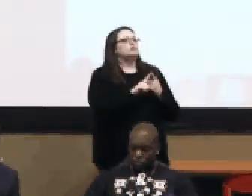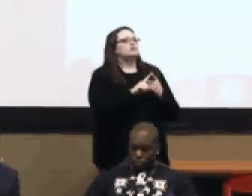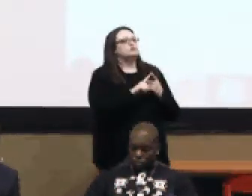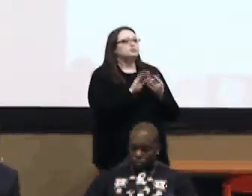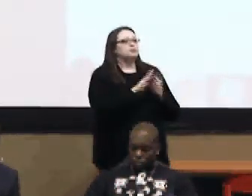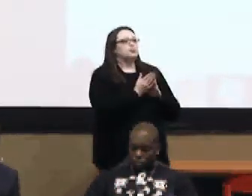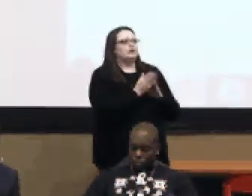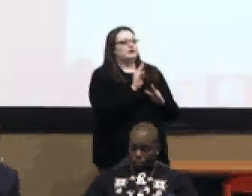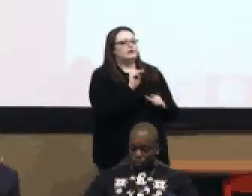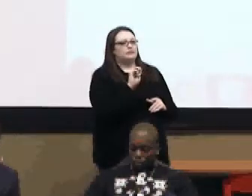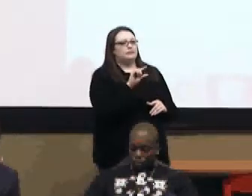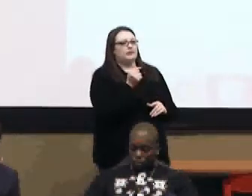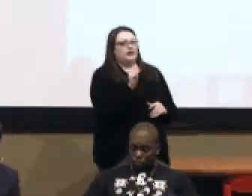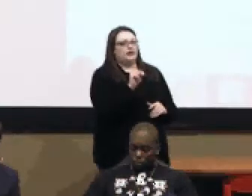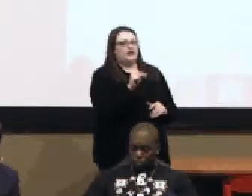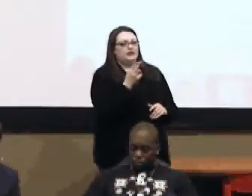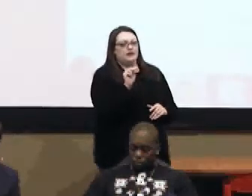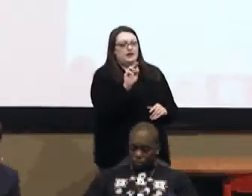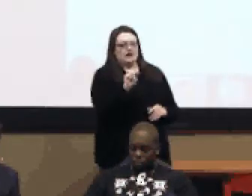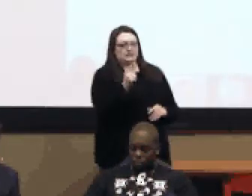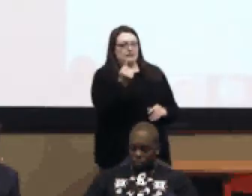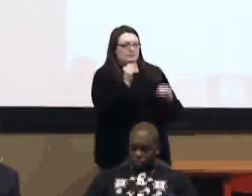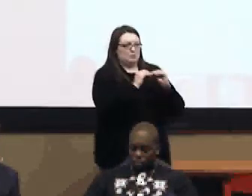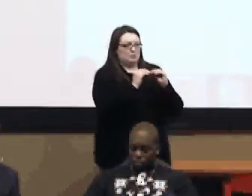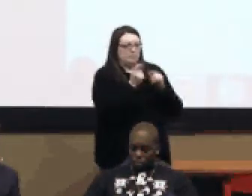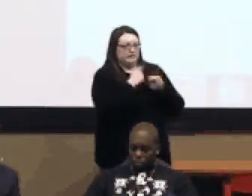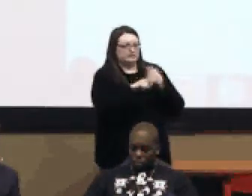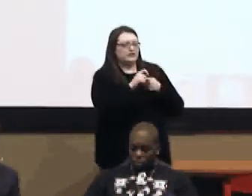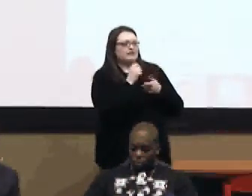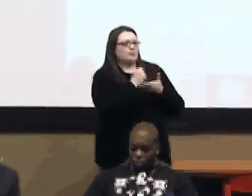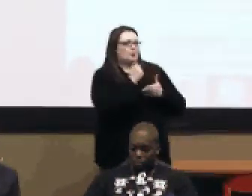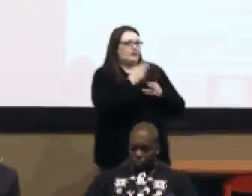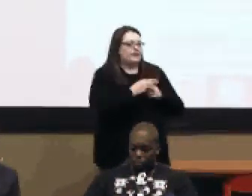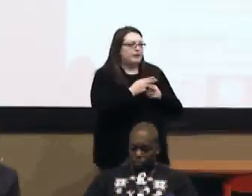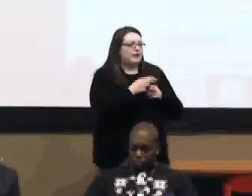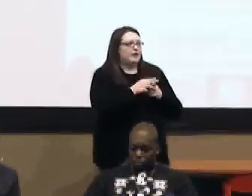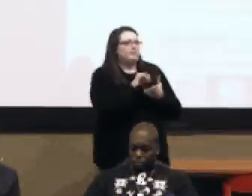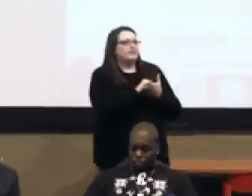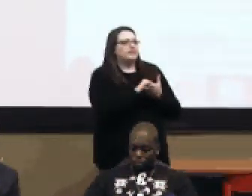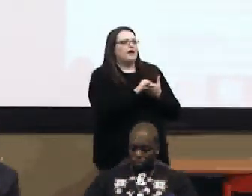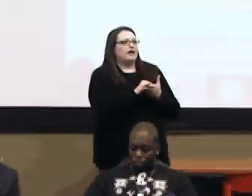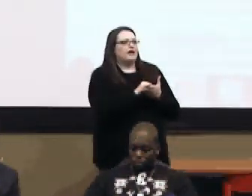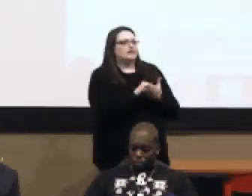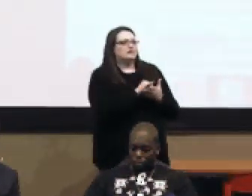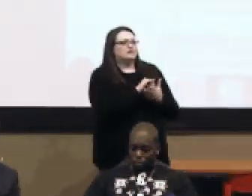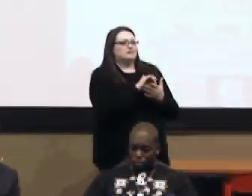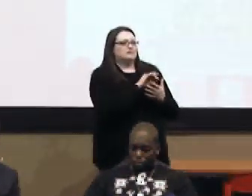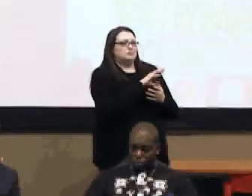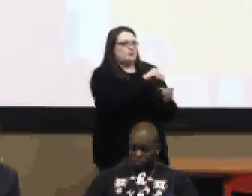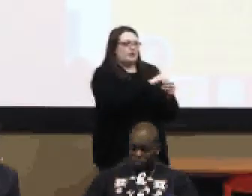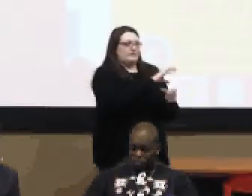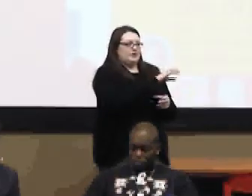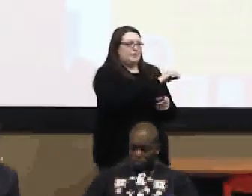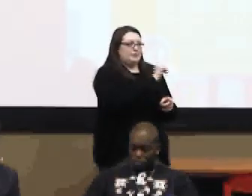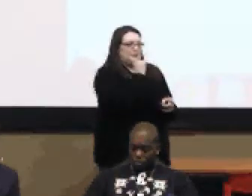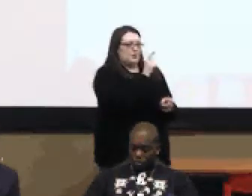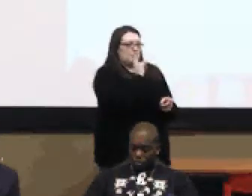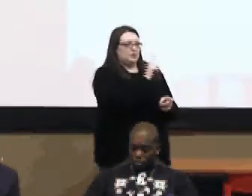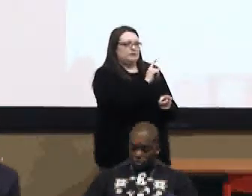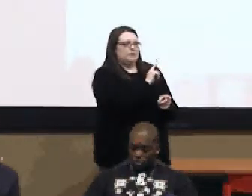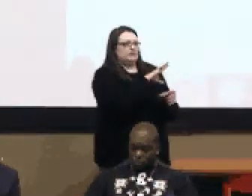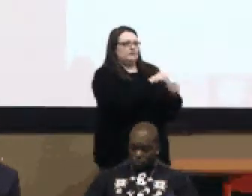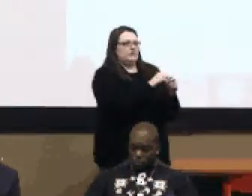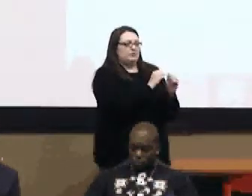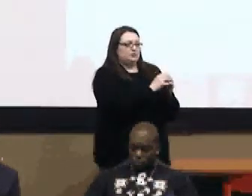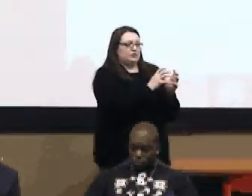be Megan Hunt a little bit more instead of going by, a brand name that is part of a company that I'm not really as invested in